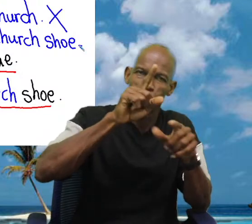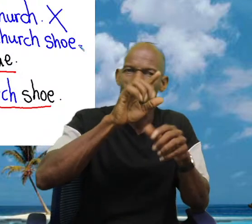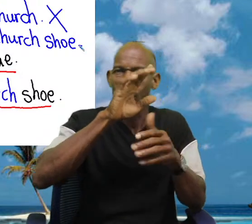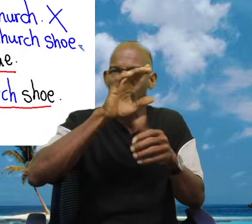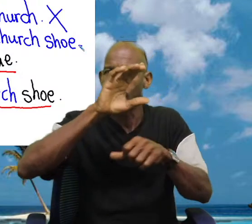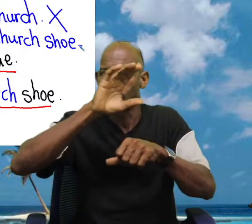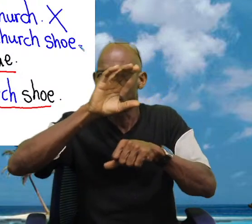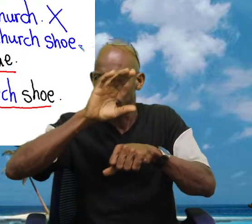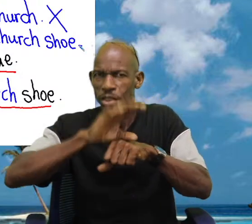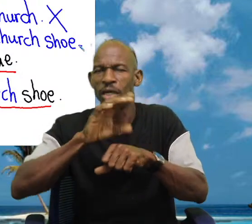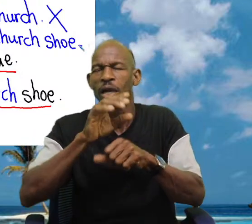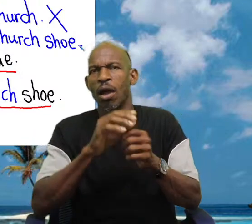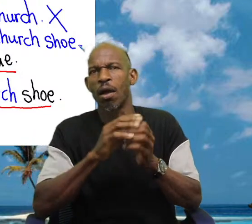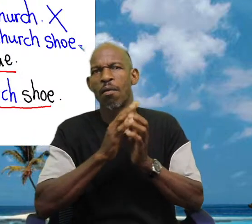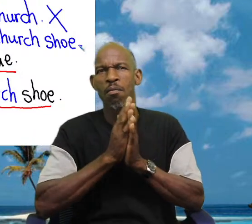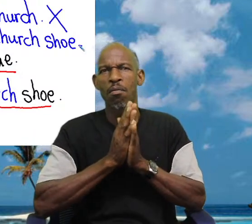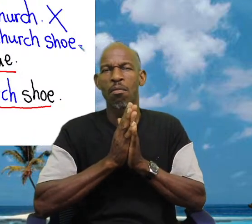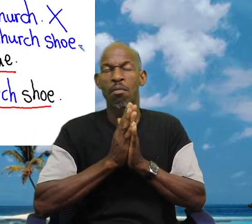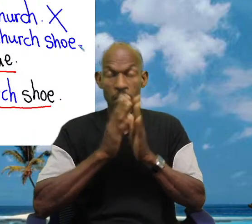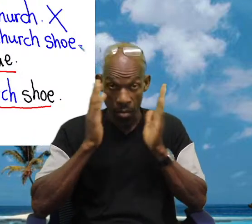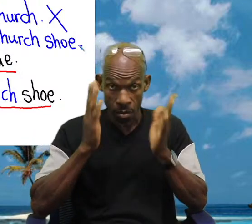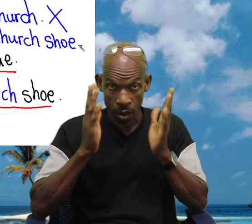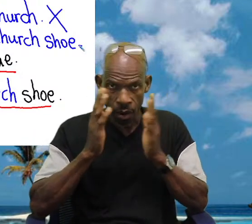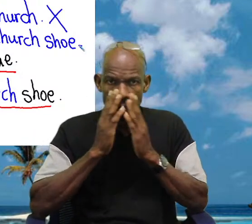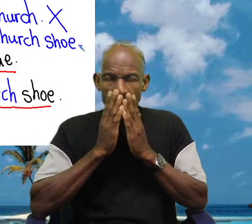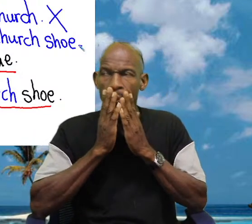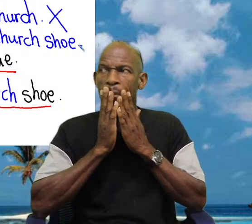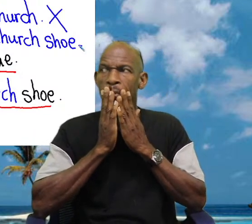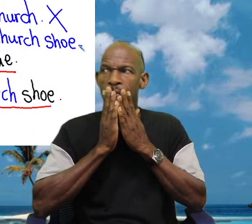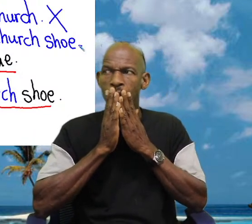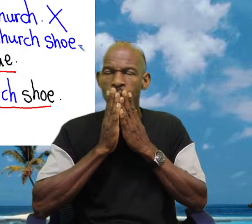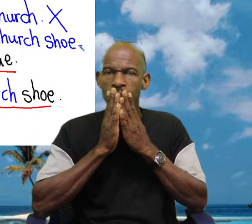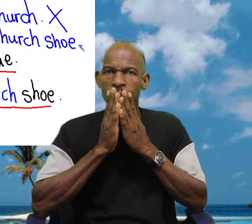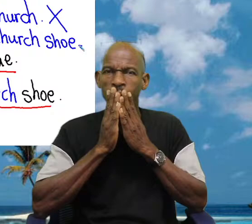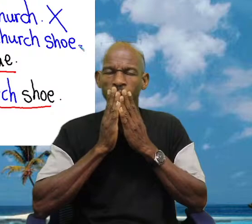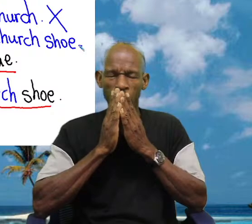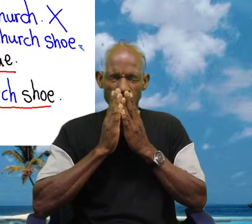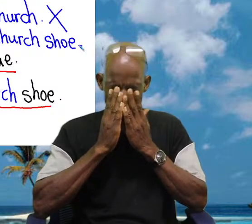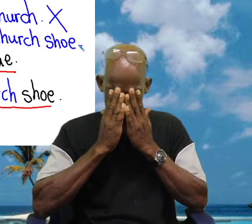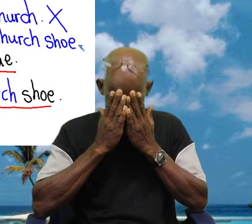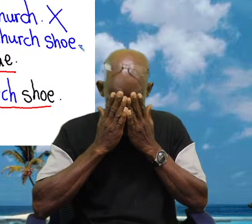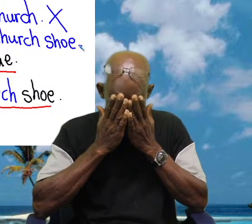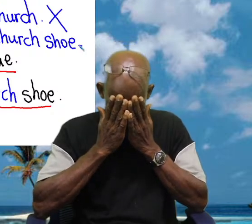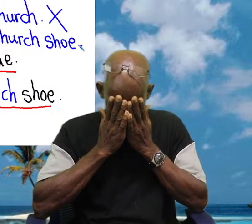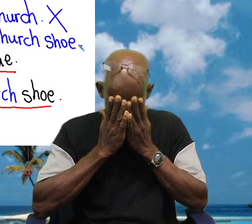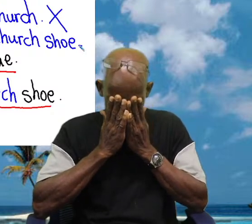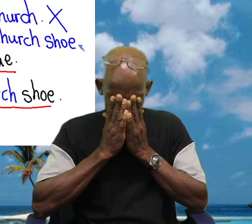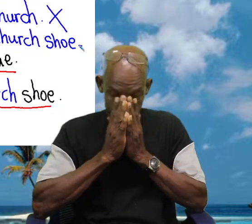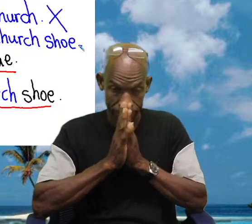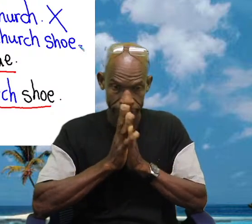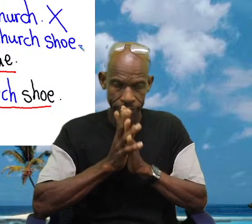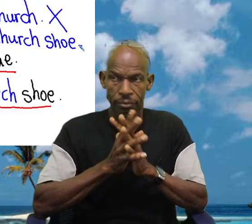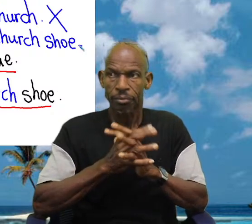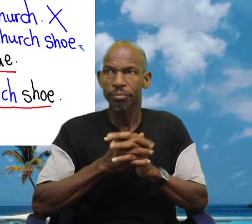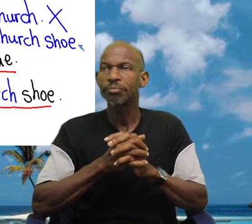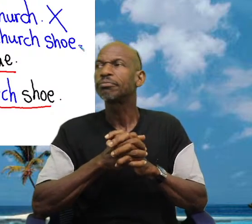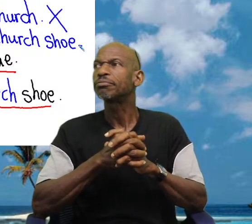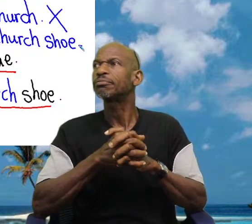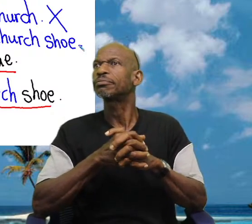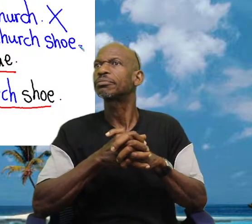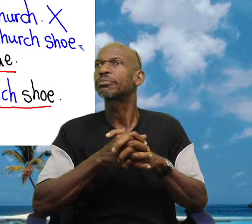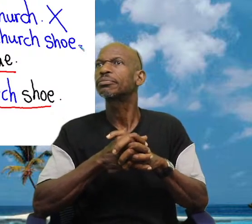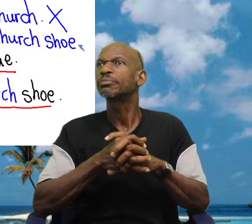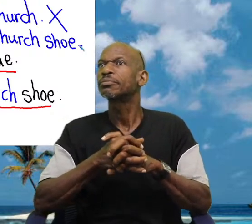shoe. And that is not really what you want to say. So you have to say the shoe is a church shoe.